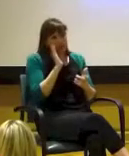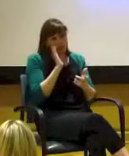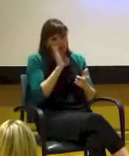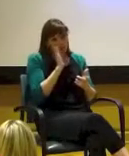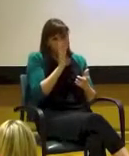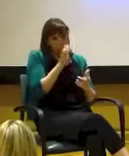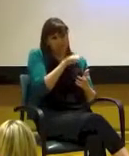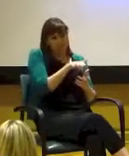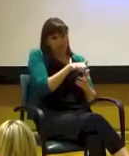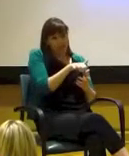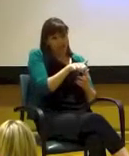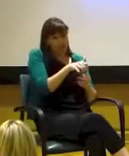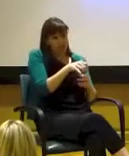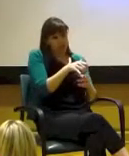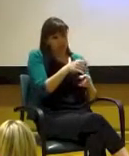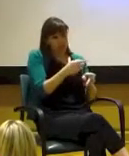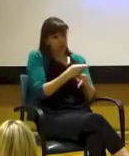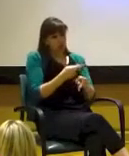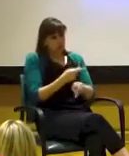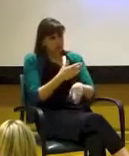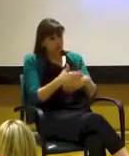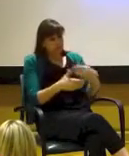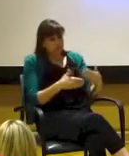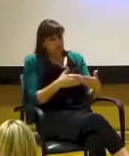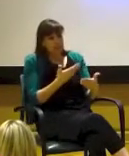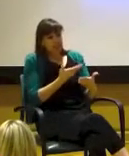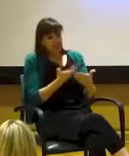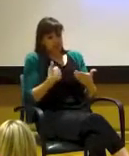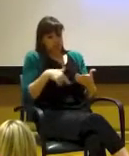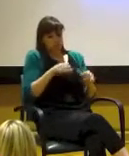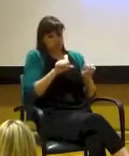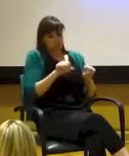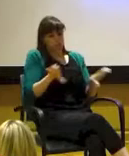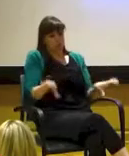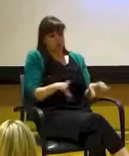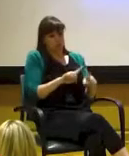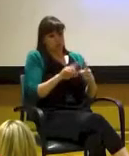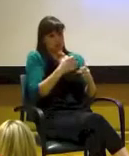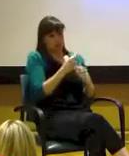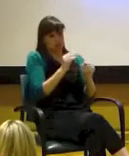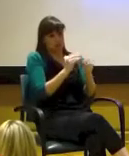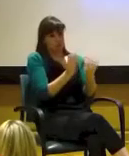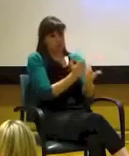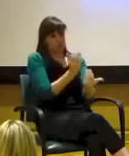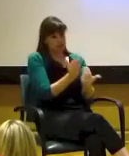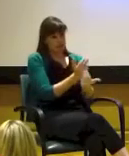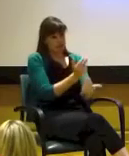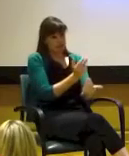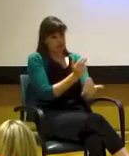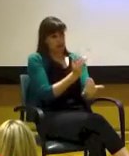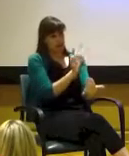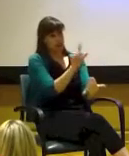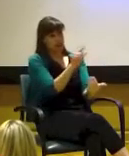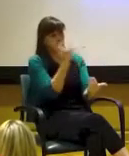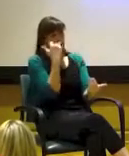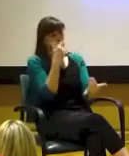be aggressive? And are there things we can do that makes it easier when it comes time to